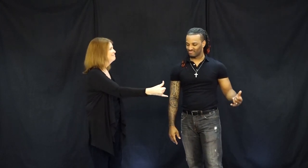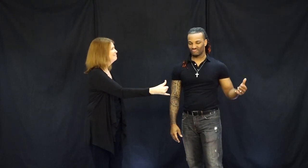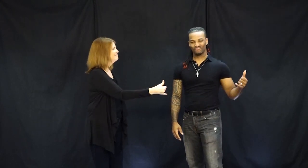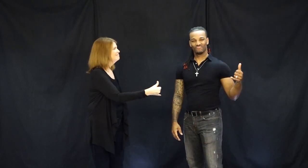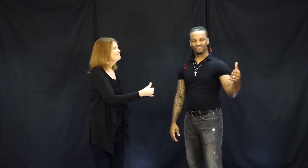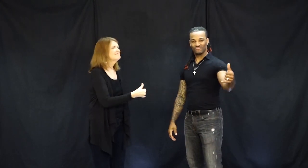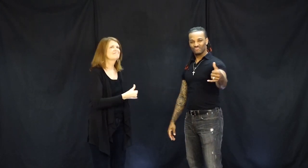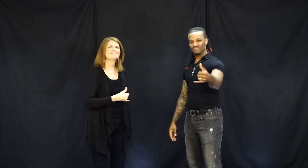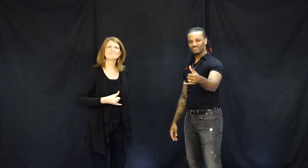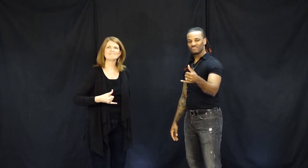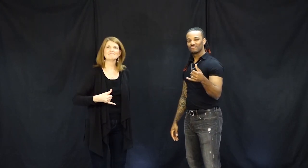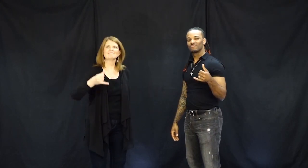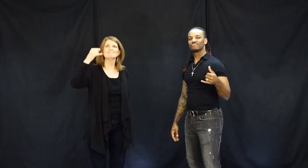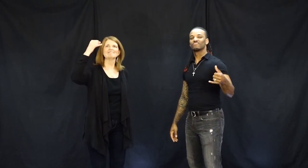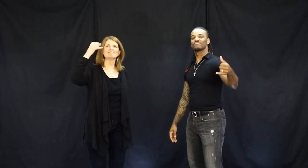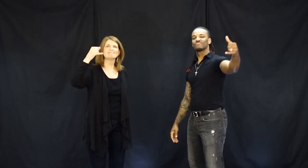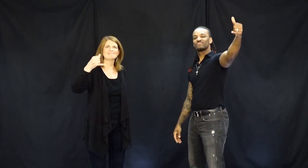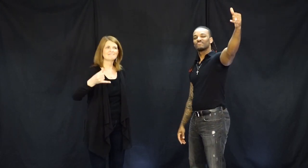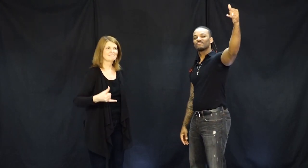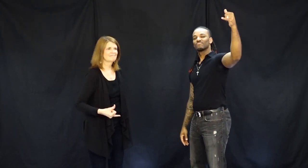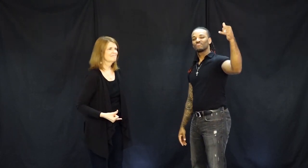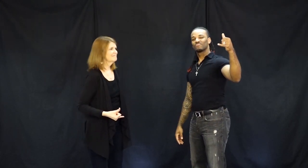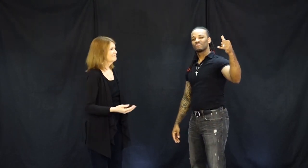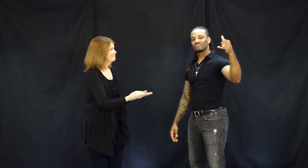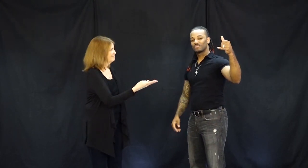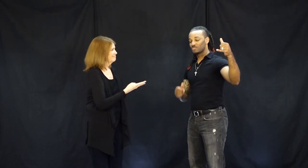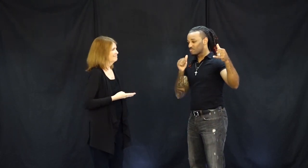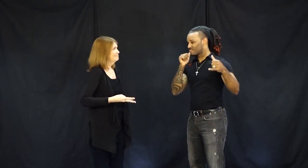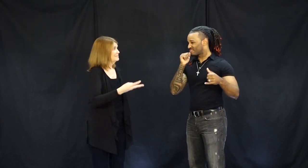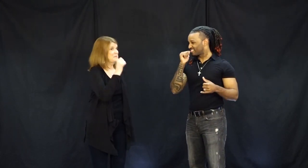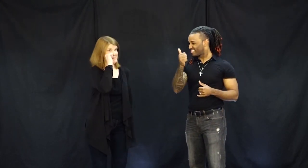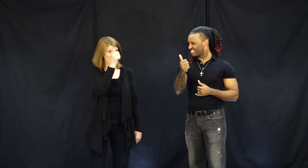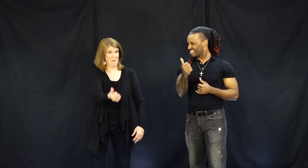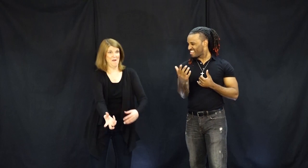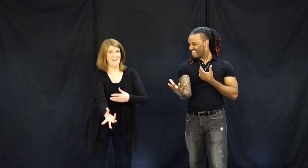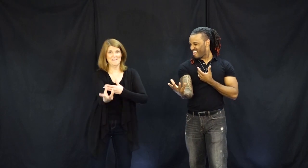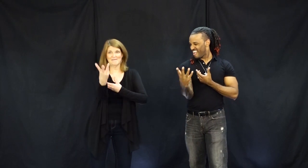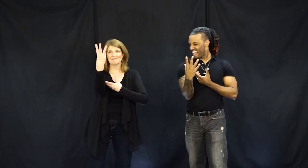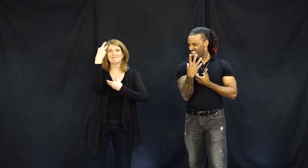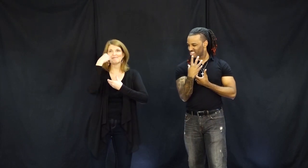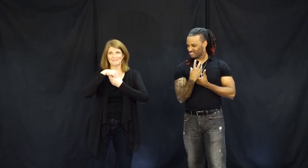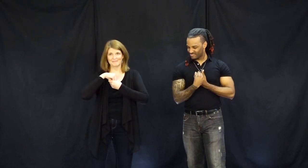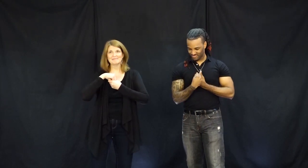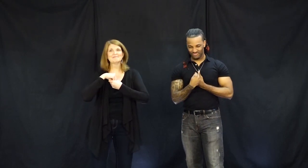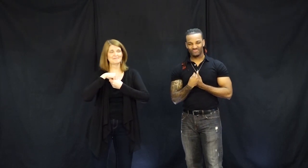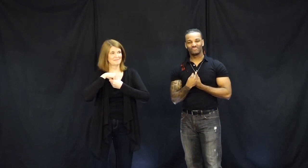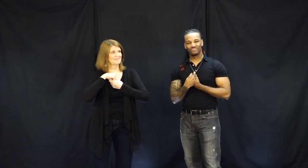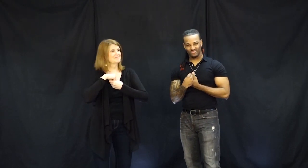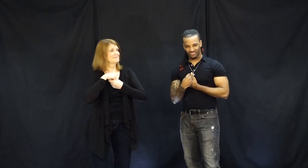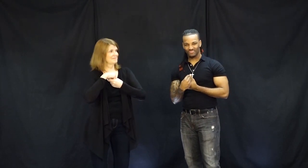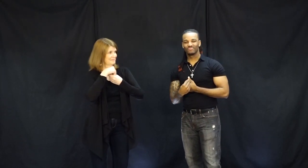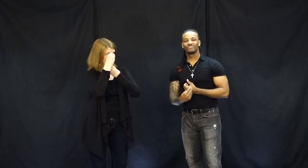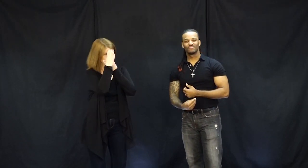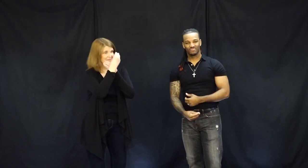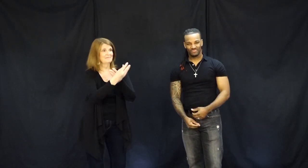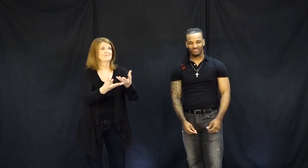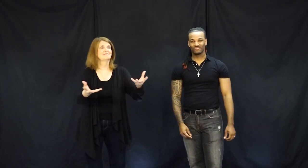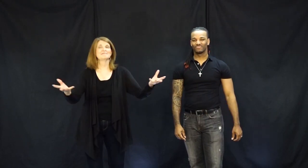Raise a glass to the four of us. Tomorrow there'll be more of us, Telling the story